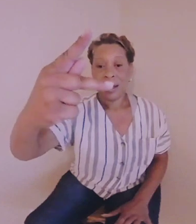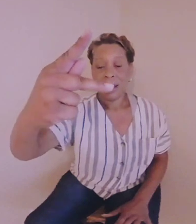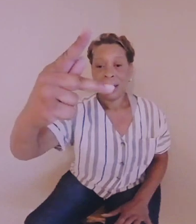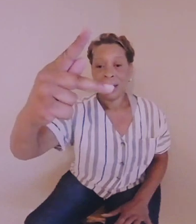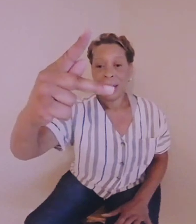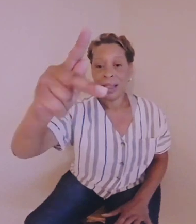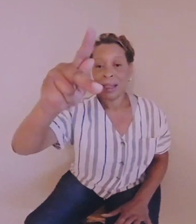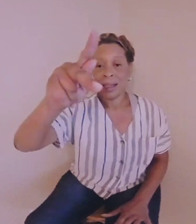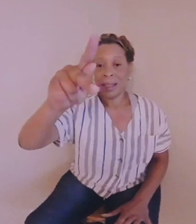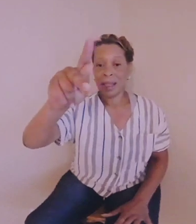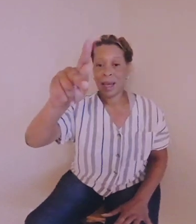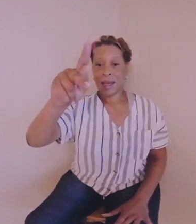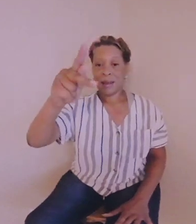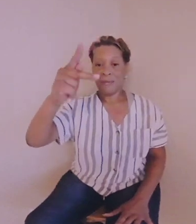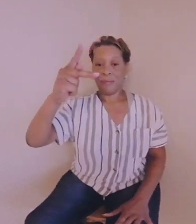Okay, just like this. K.